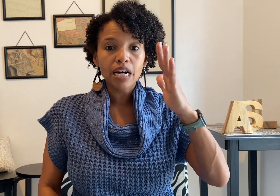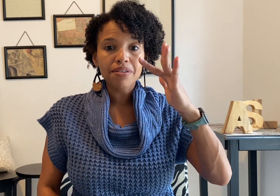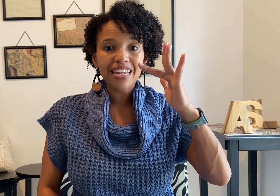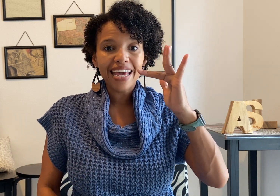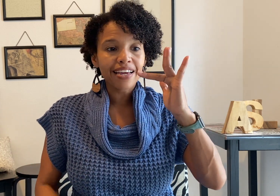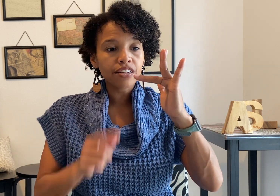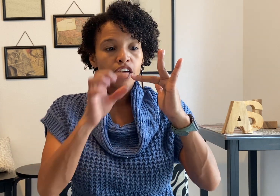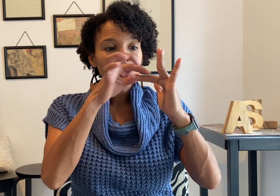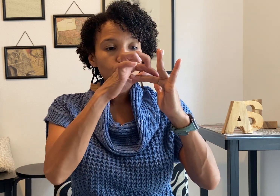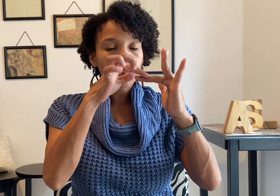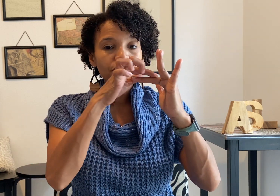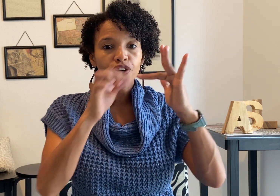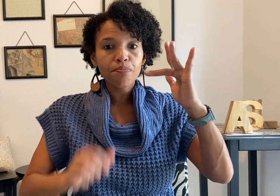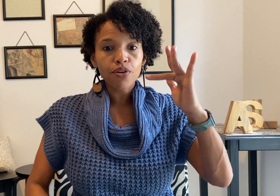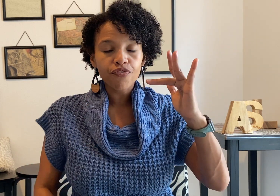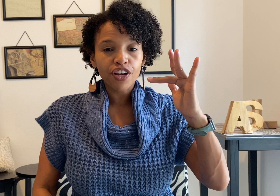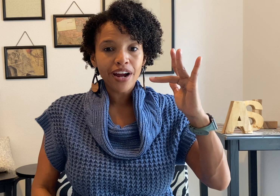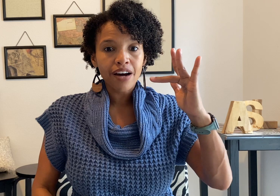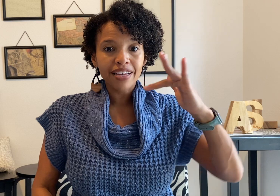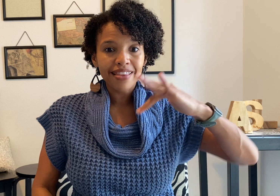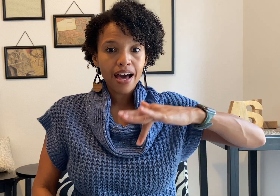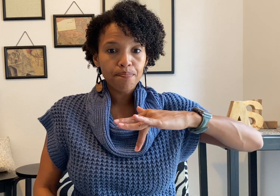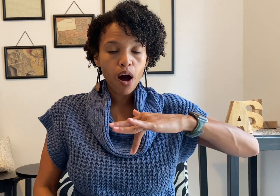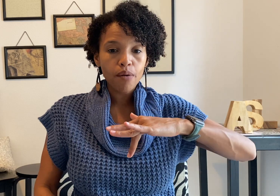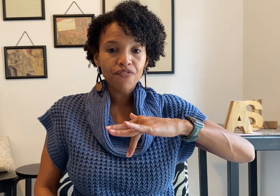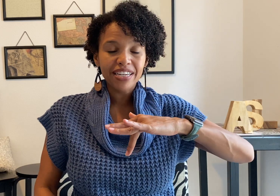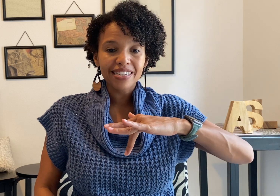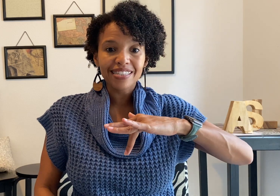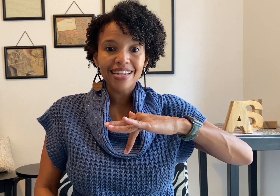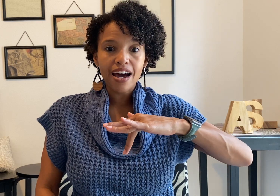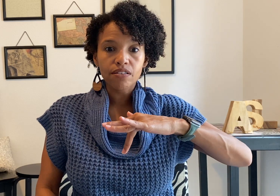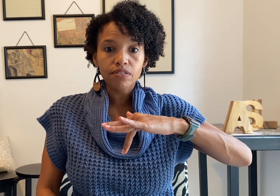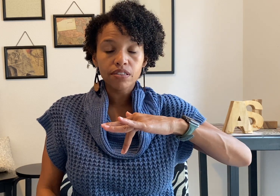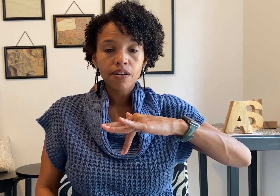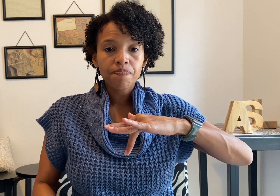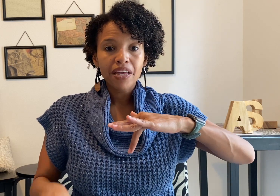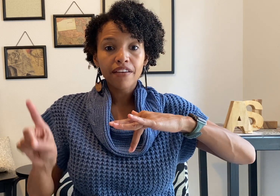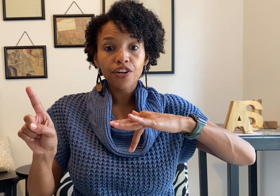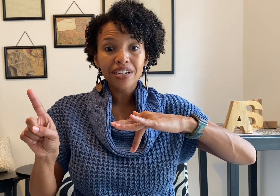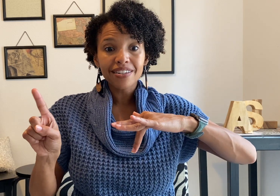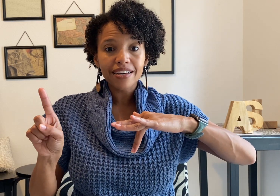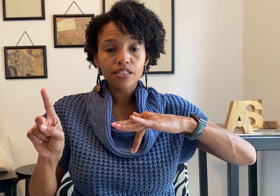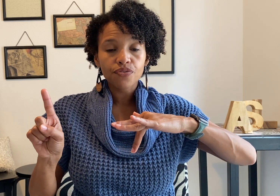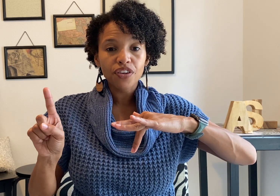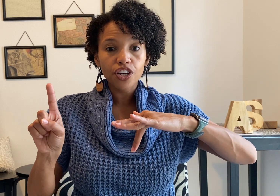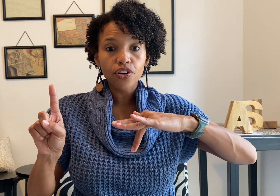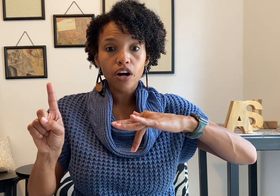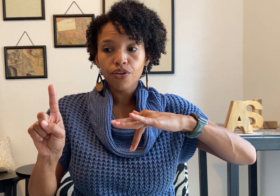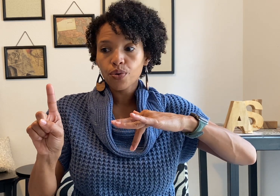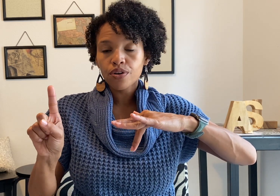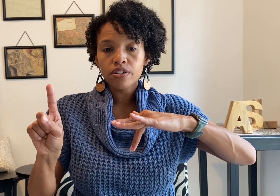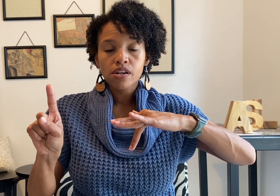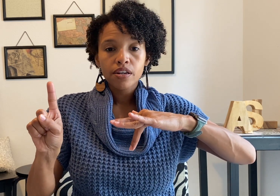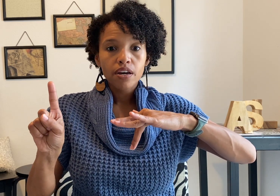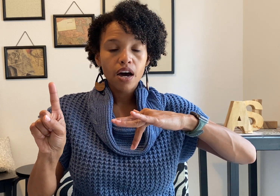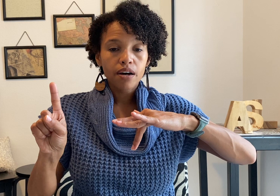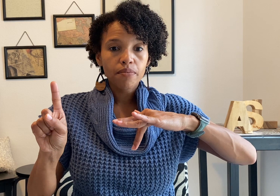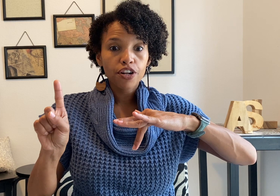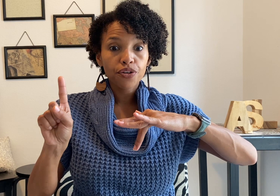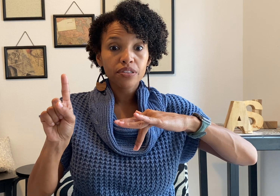non-dominant hand, you're putting your middle finger out like that, palm facing down, and then your index finger on your